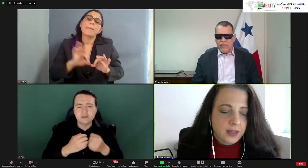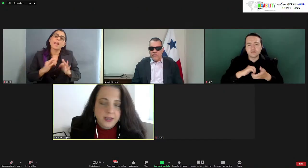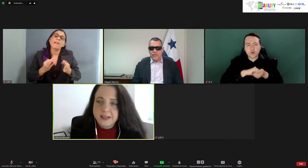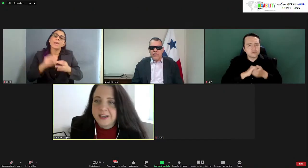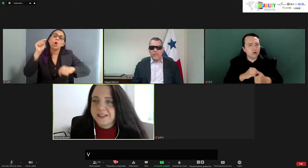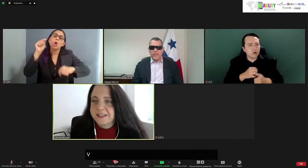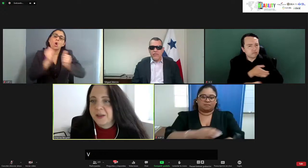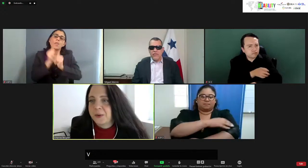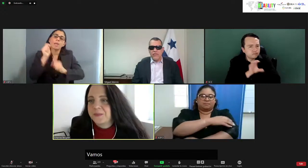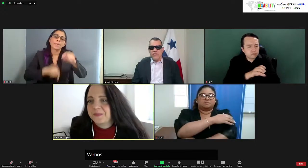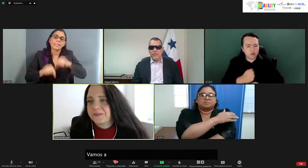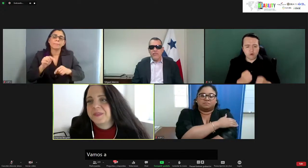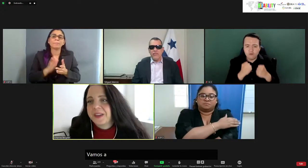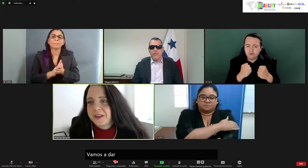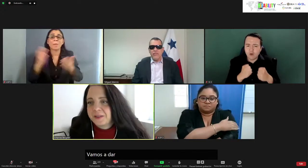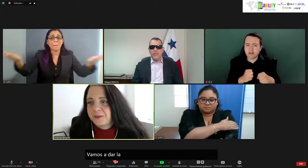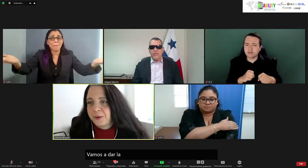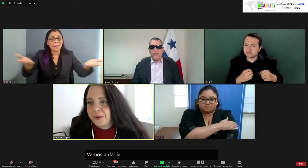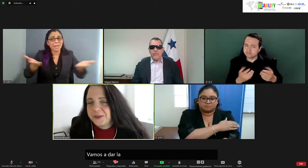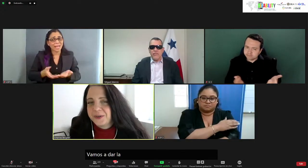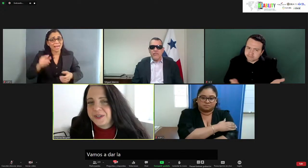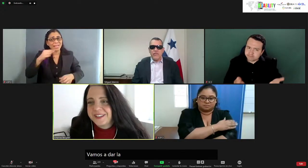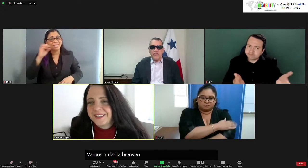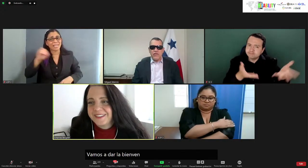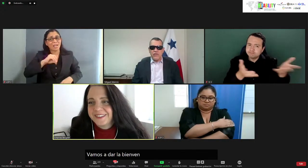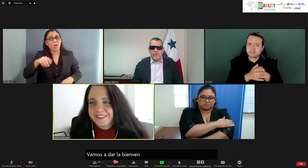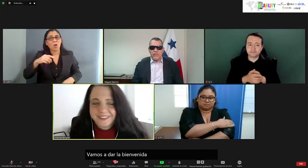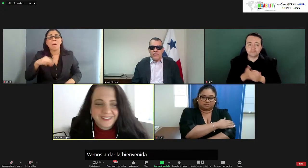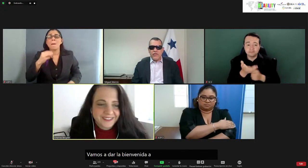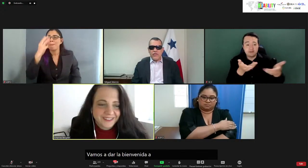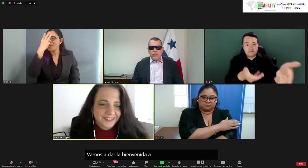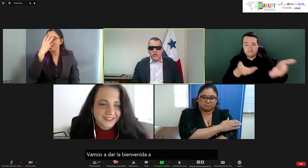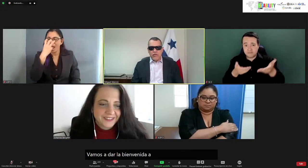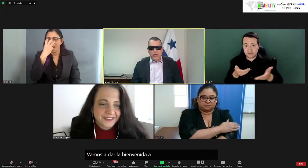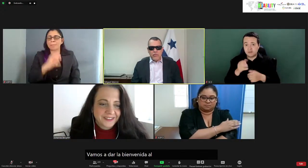miguel atencio the floor is yours